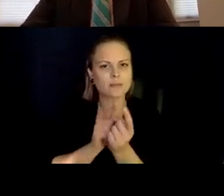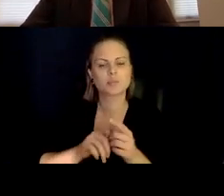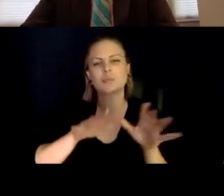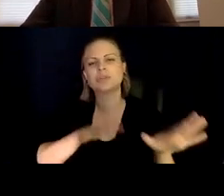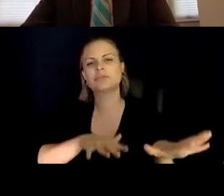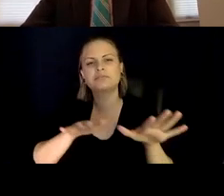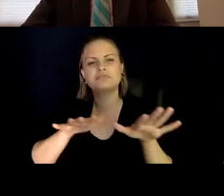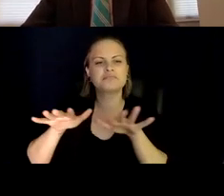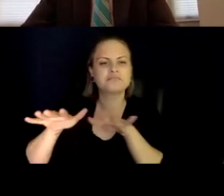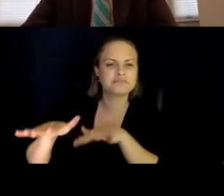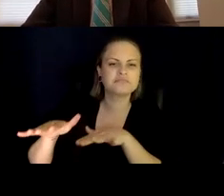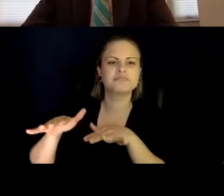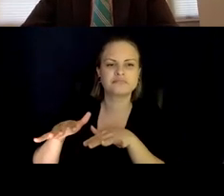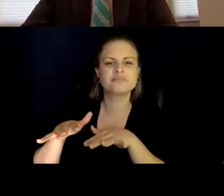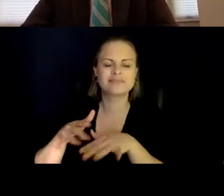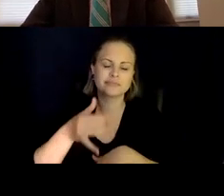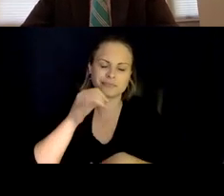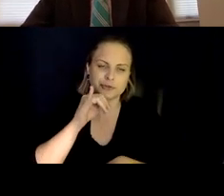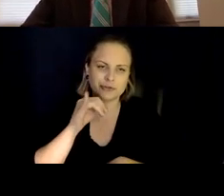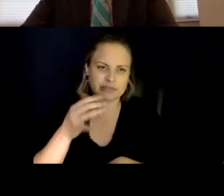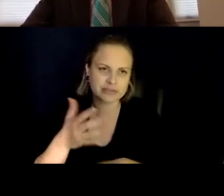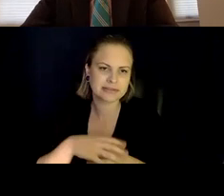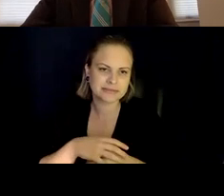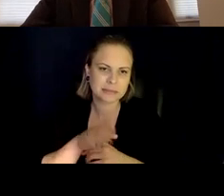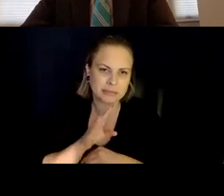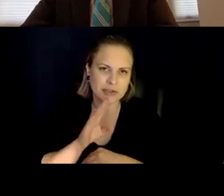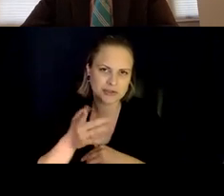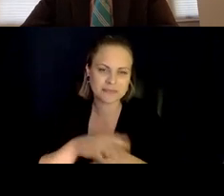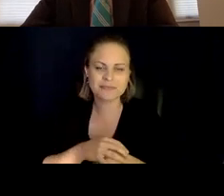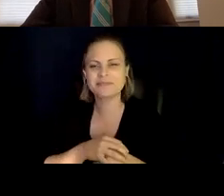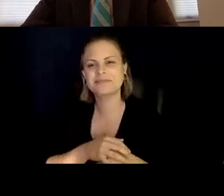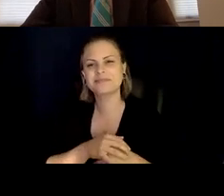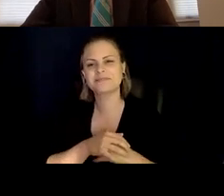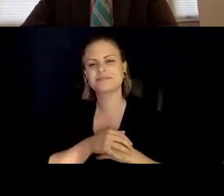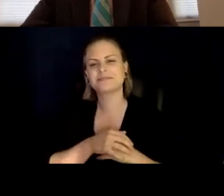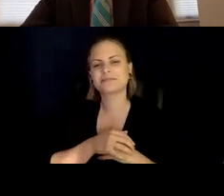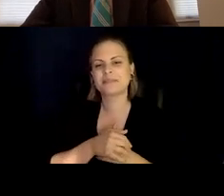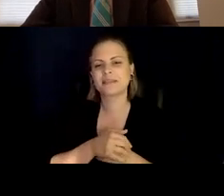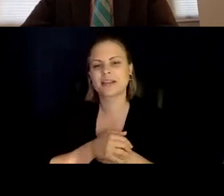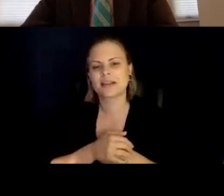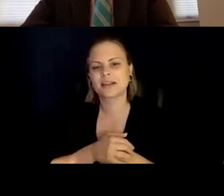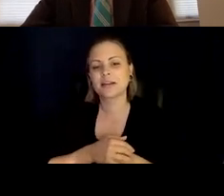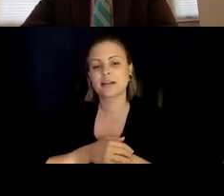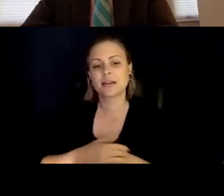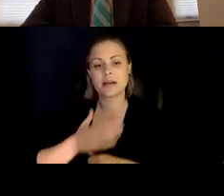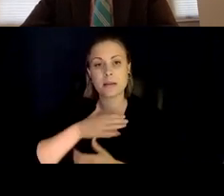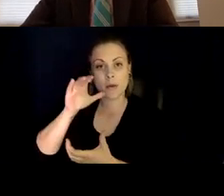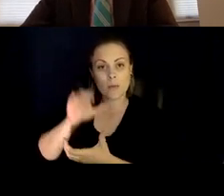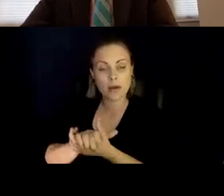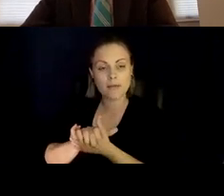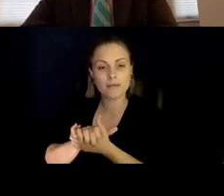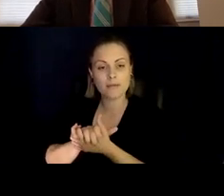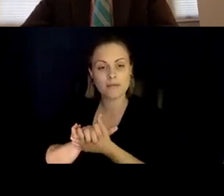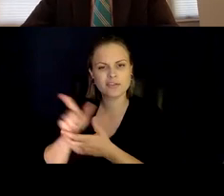after the ceremony and also drinking beer. And my wife